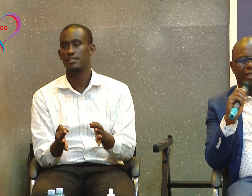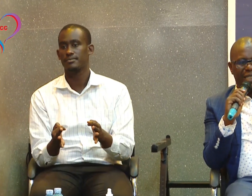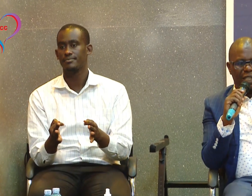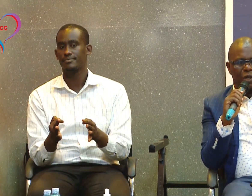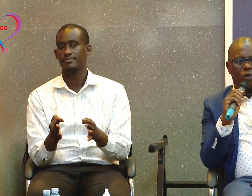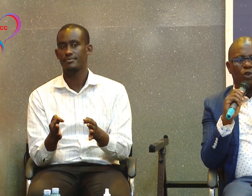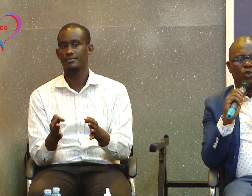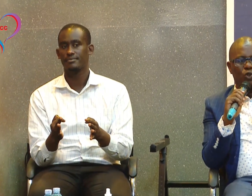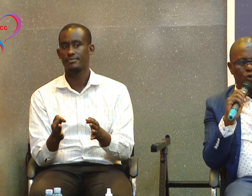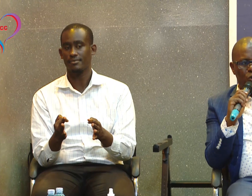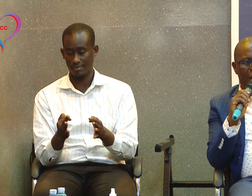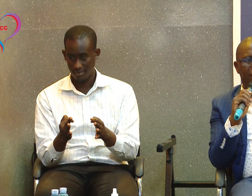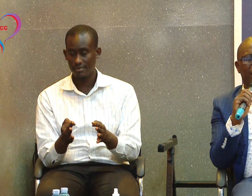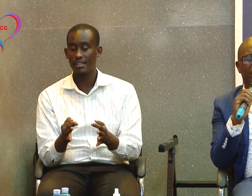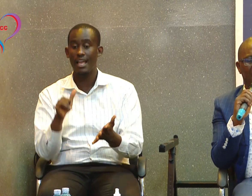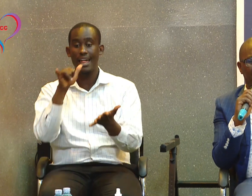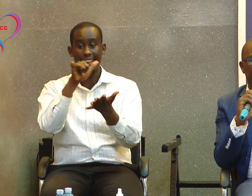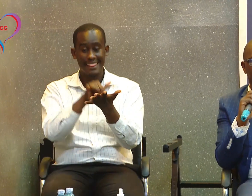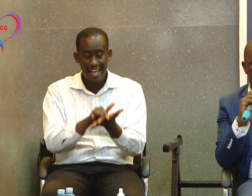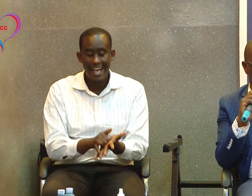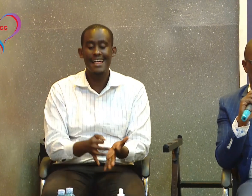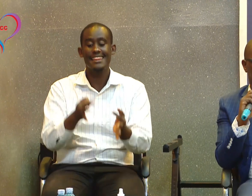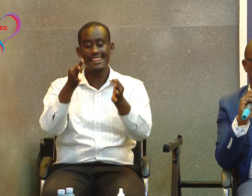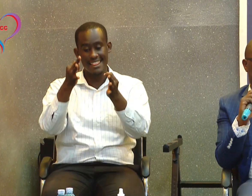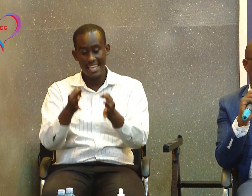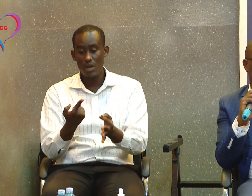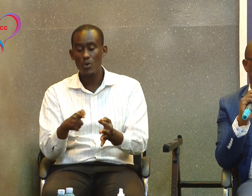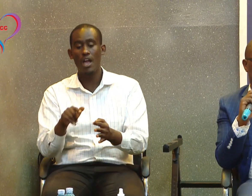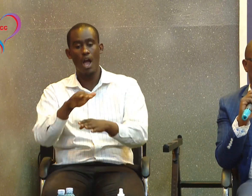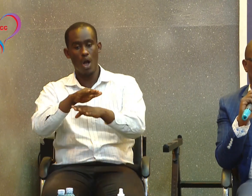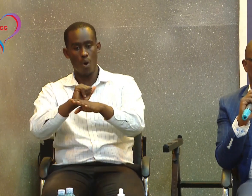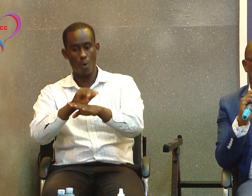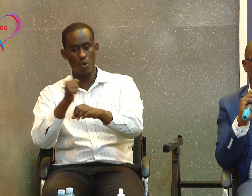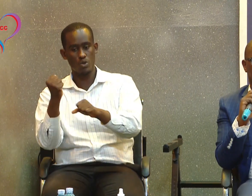That thing that we are called to do has a time frame. It